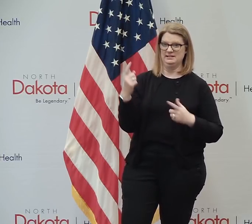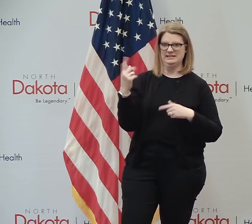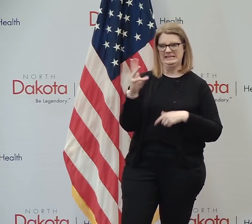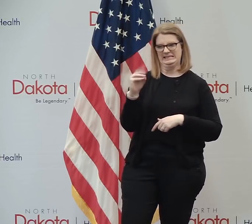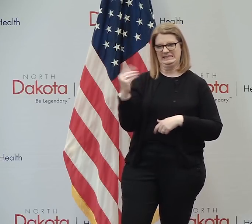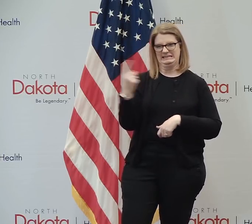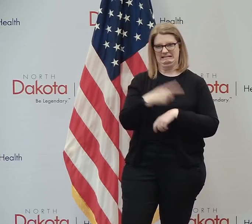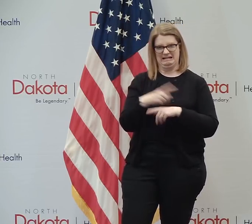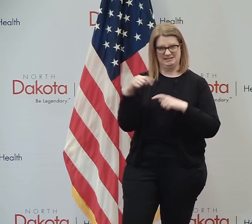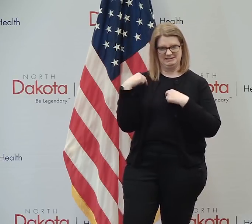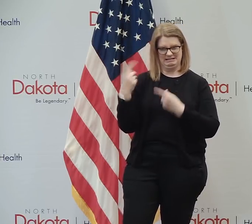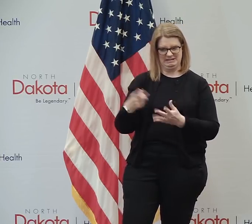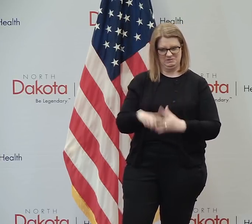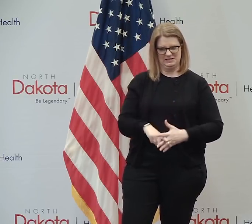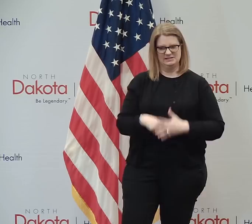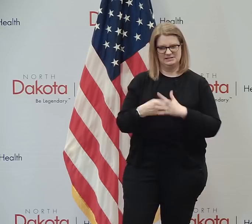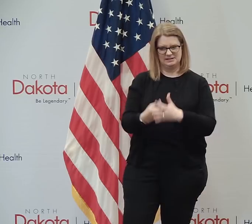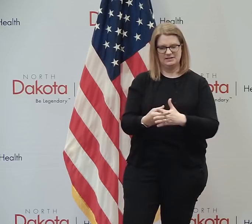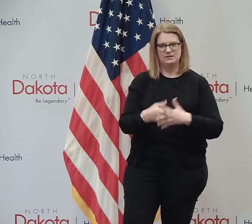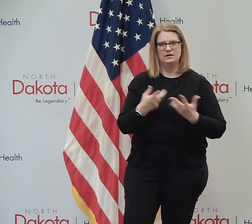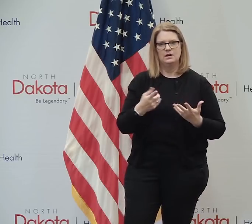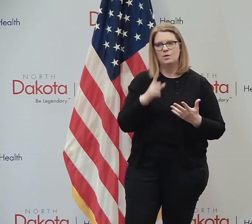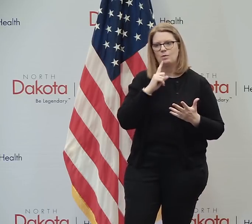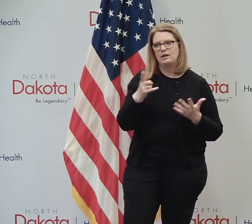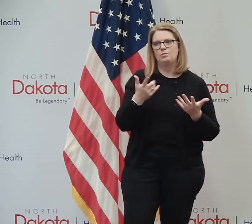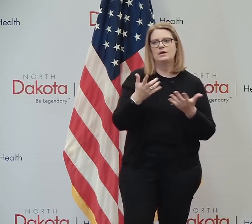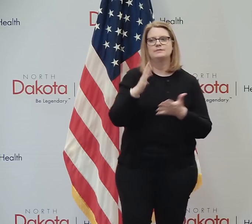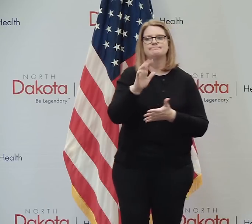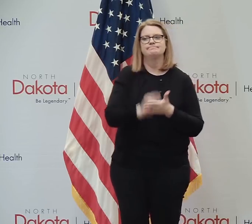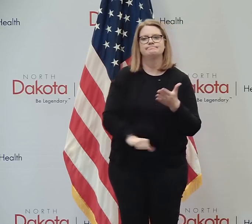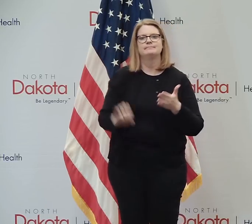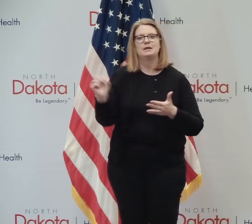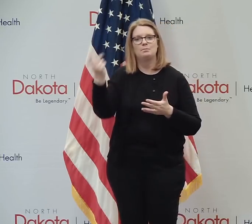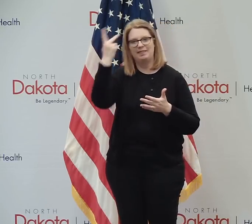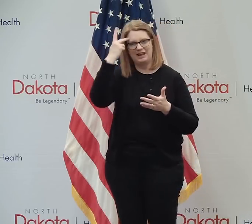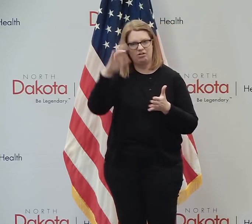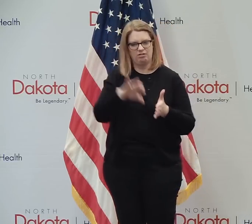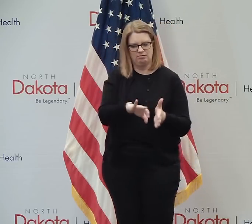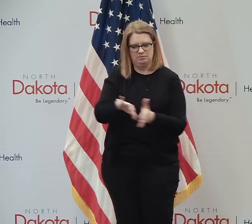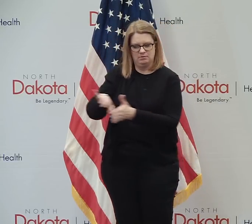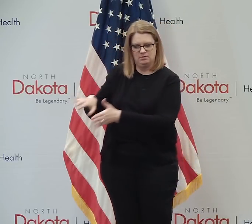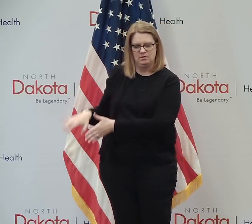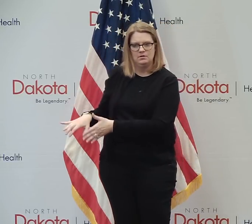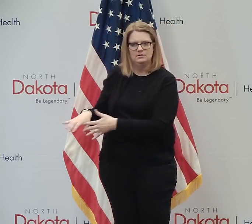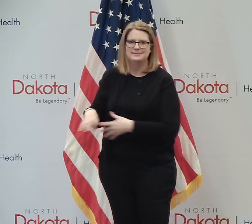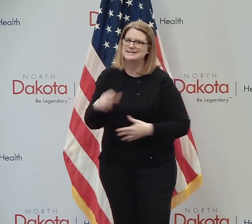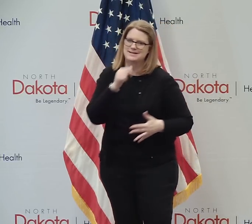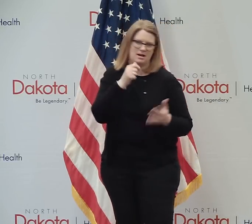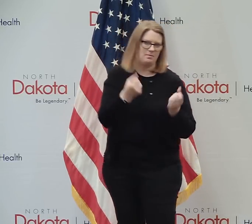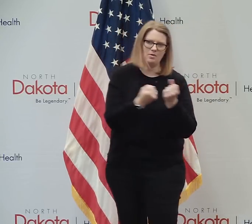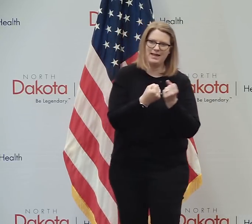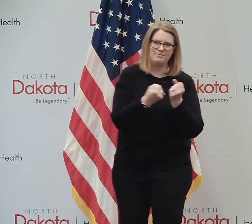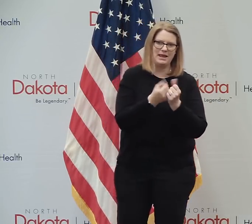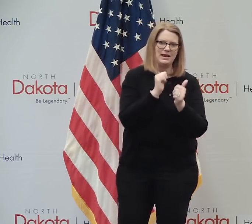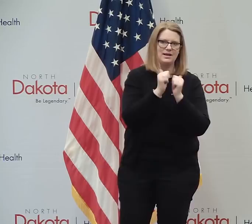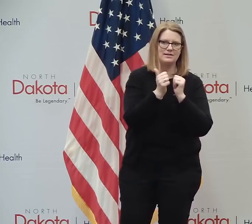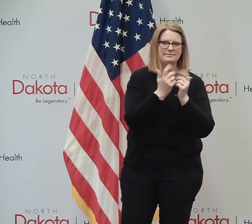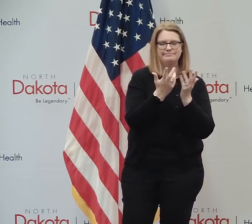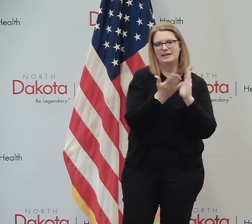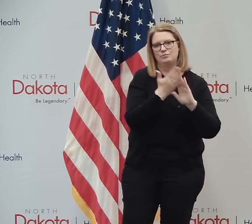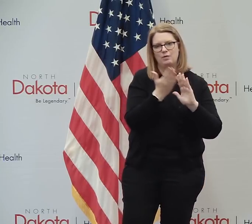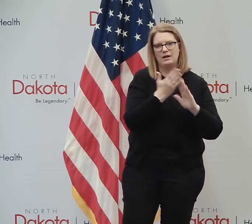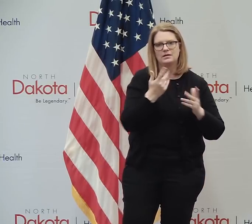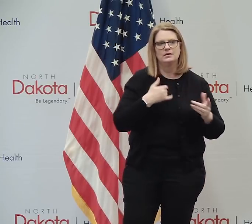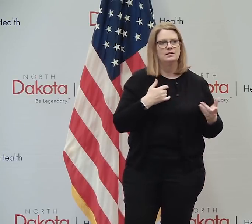to make sure that we're keeping this non-political, because this is not about campaigning. But I would respond